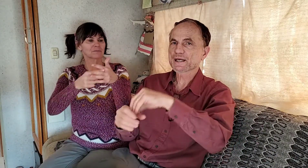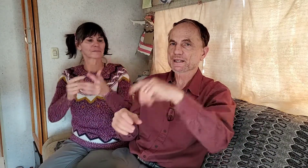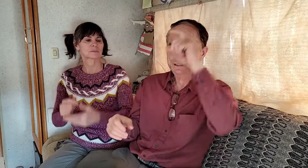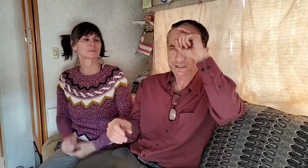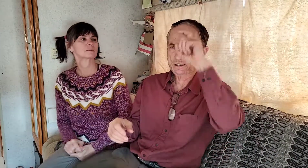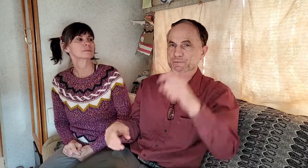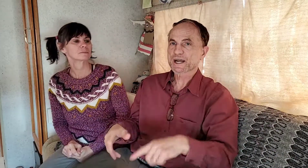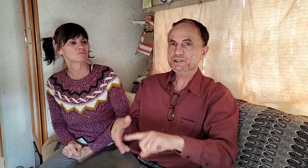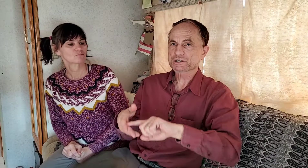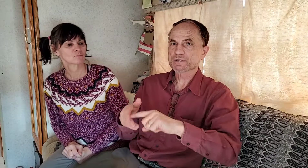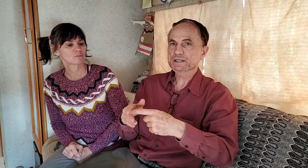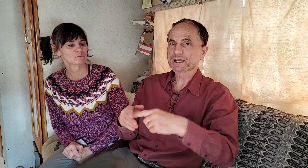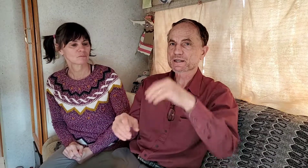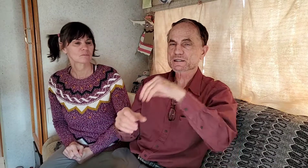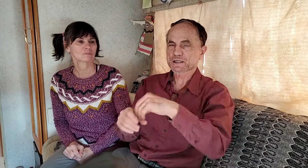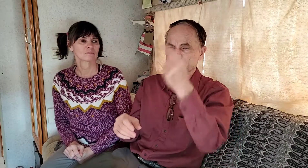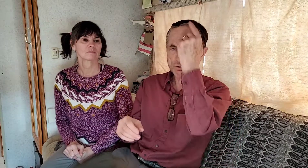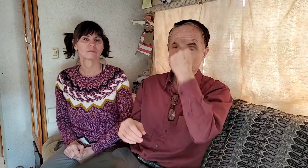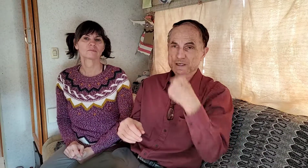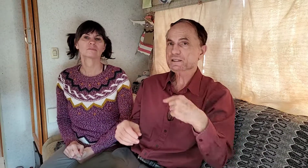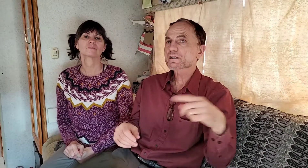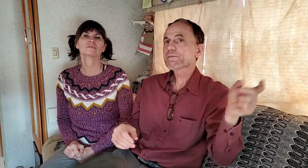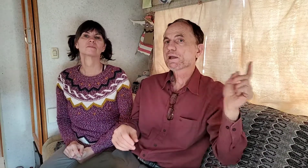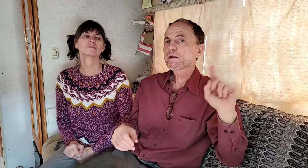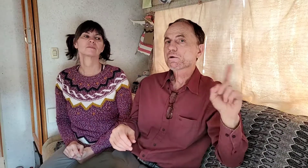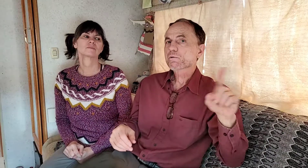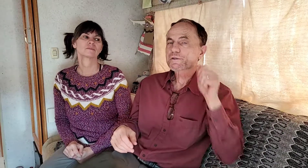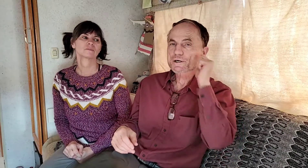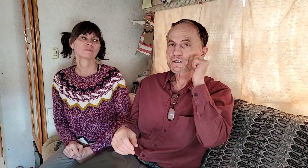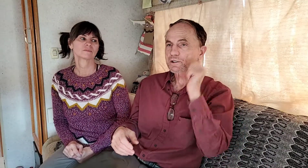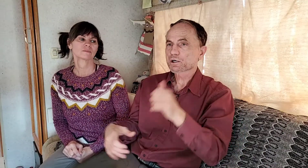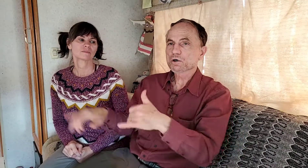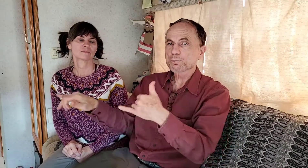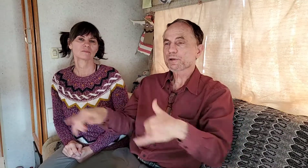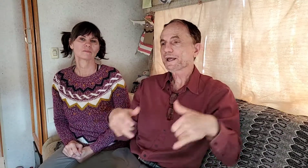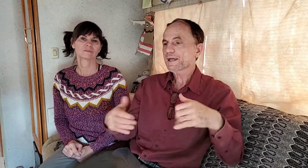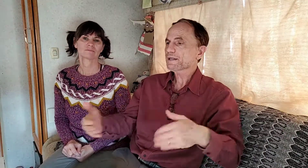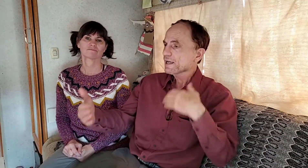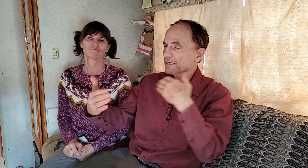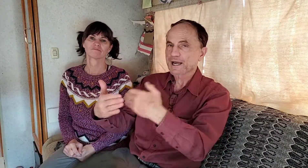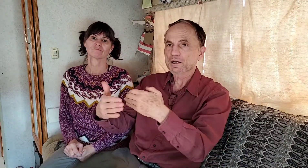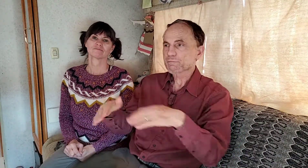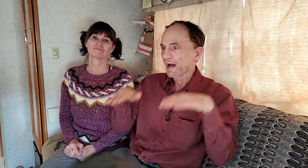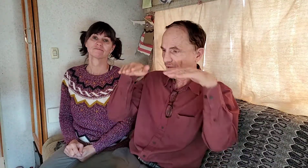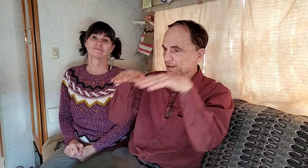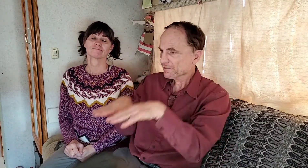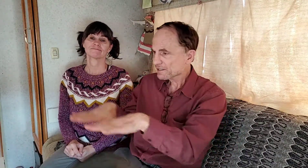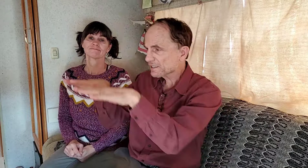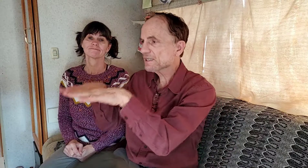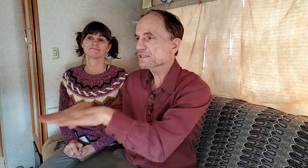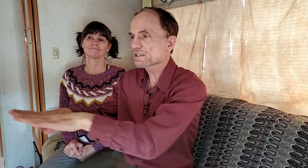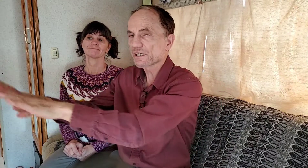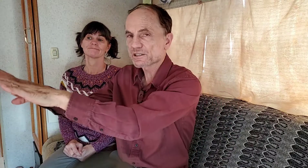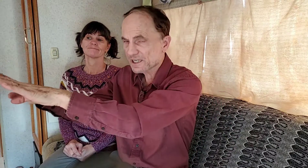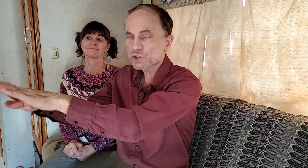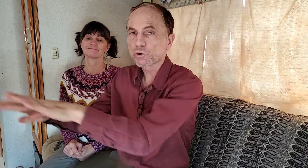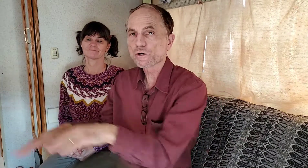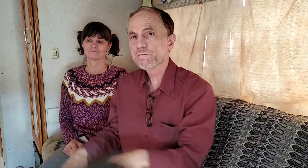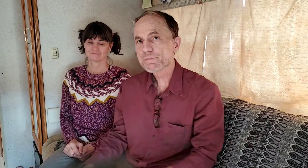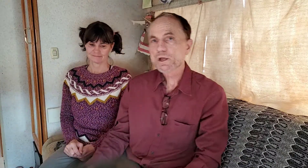in Egypt. It actually begins in Greece, where there is a girl playing down by the seashore